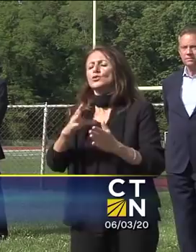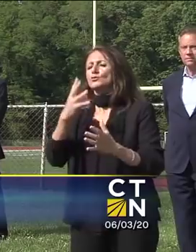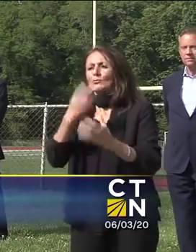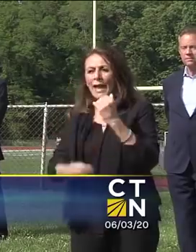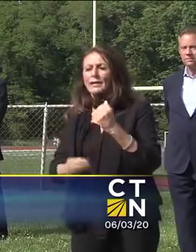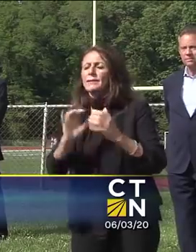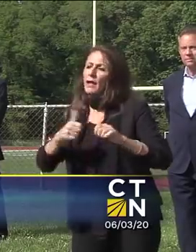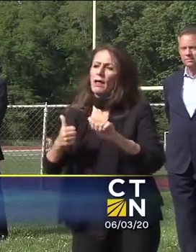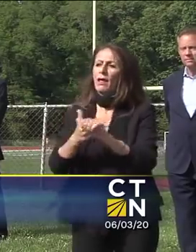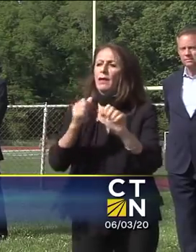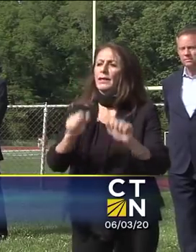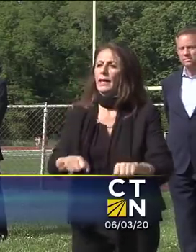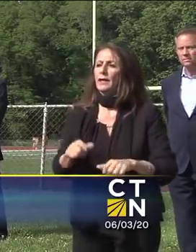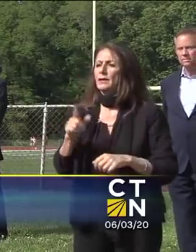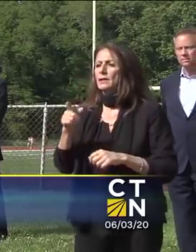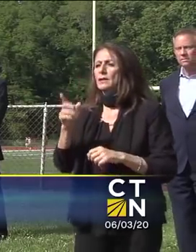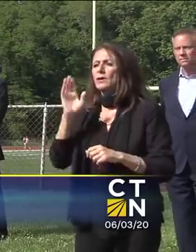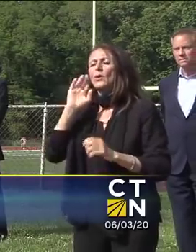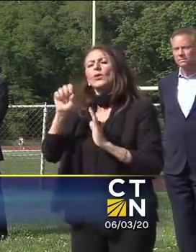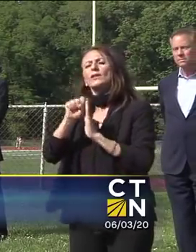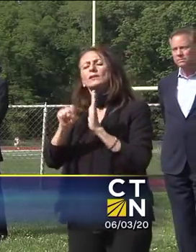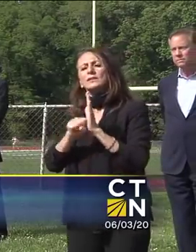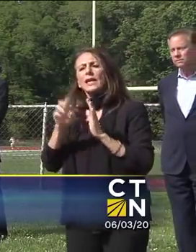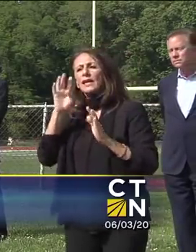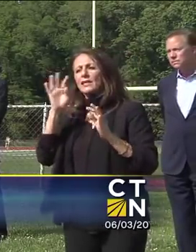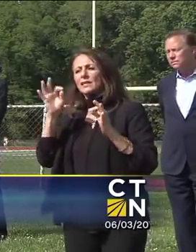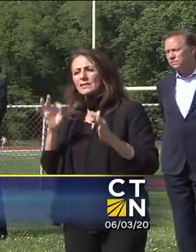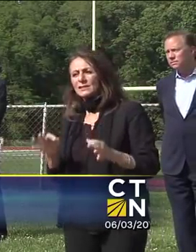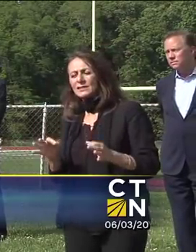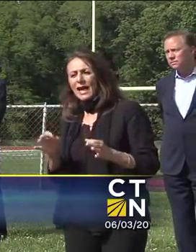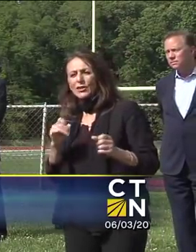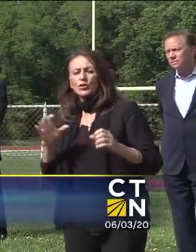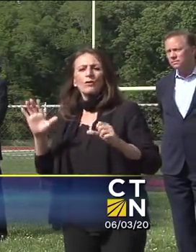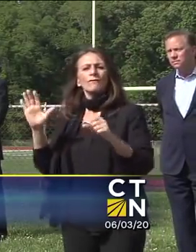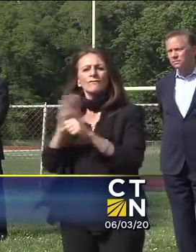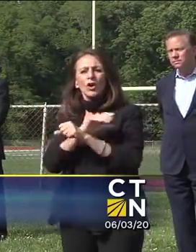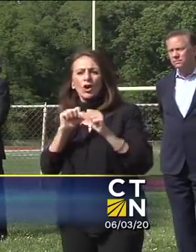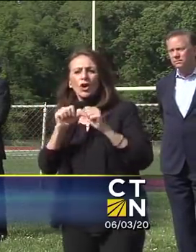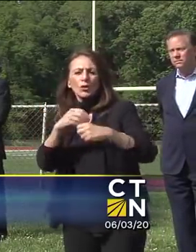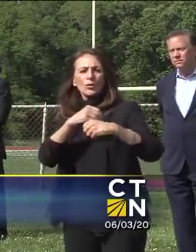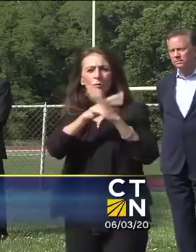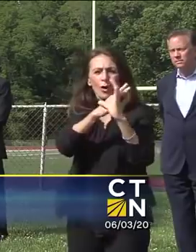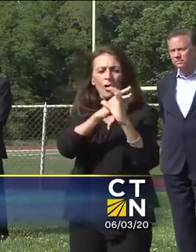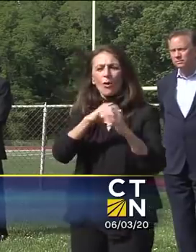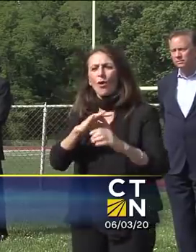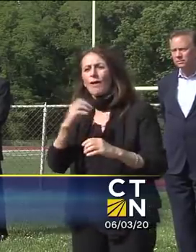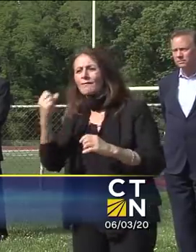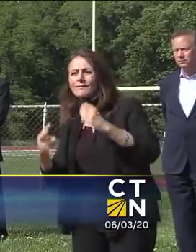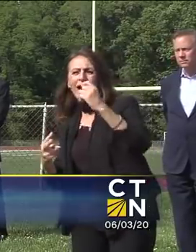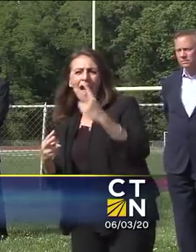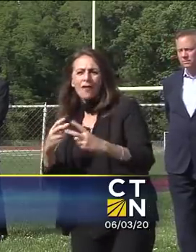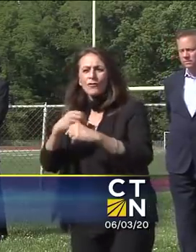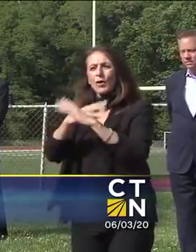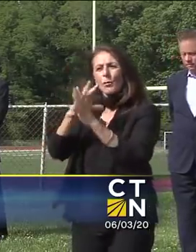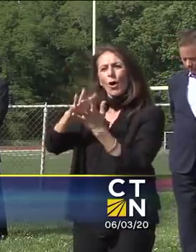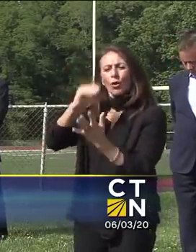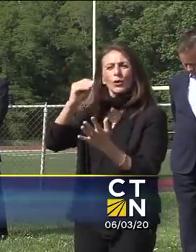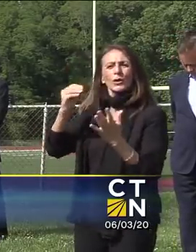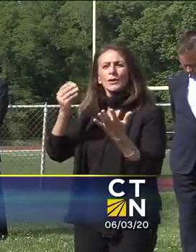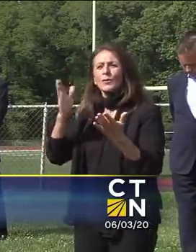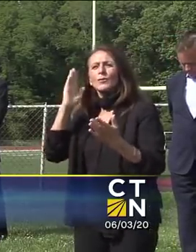there any updates on if the state is going to decide whether to do full remote learning, half remote learning, or anything in the fall? We